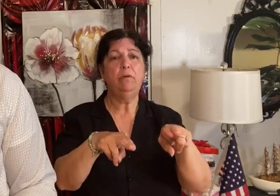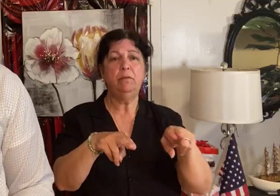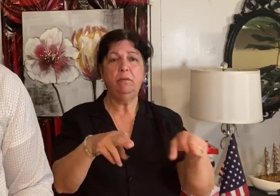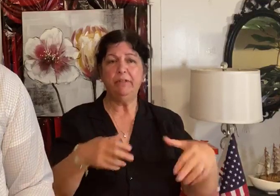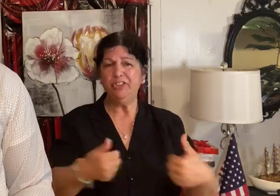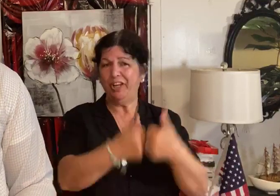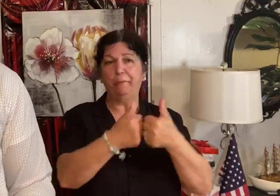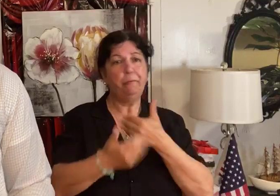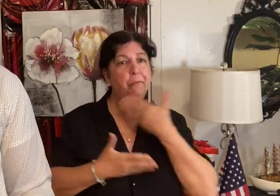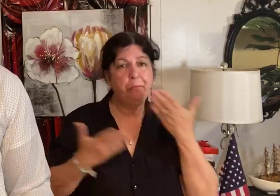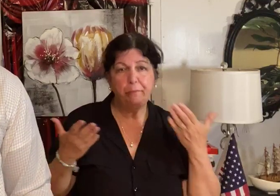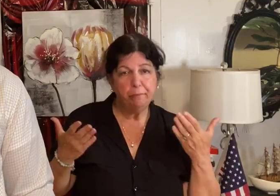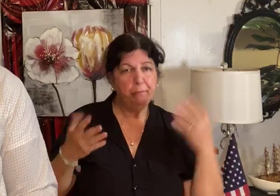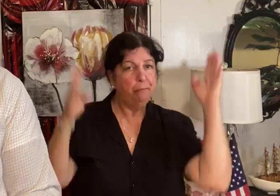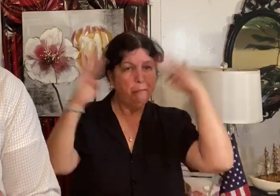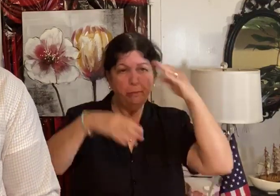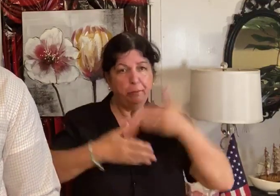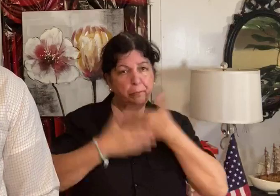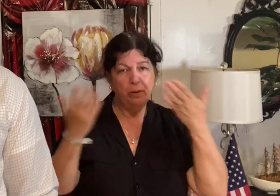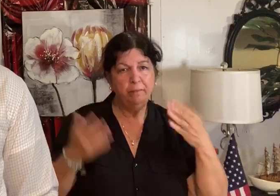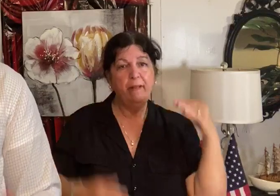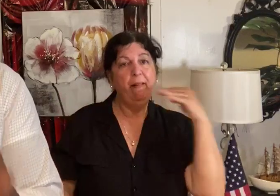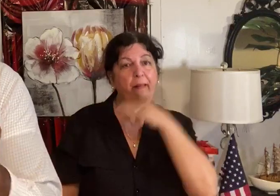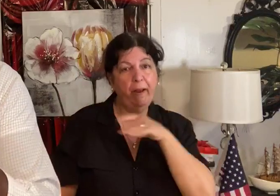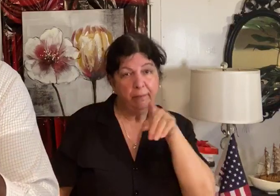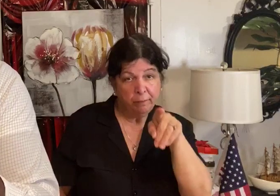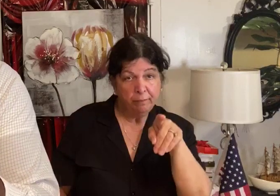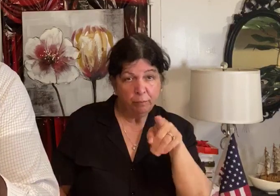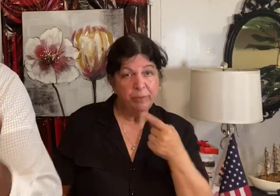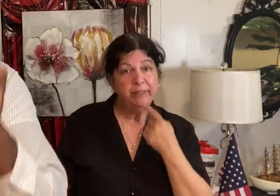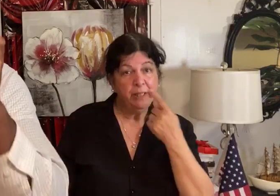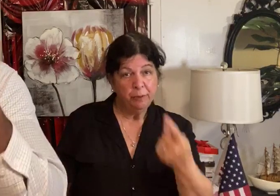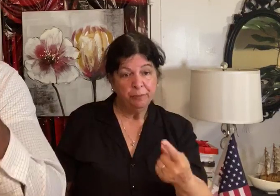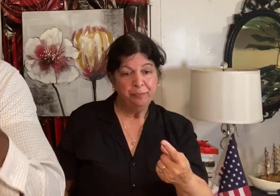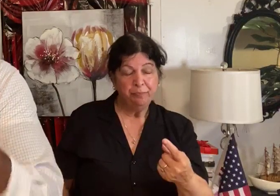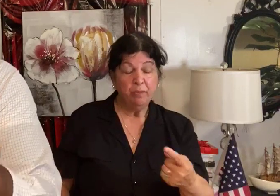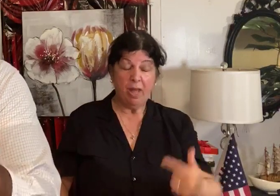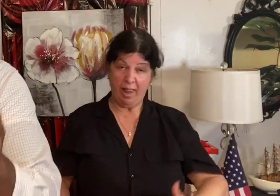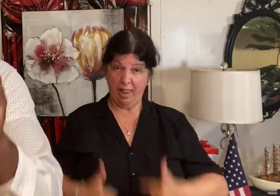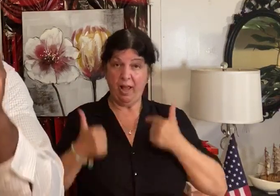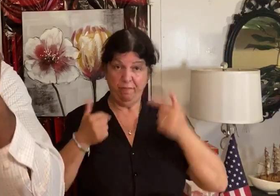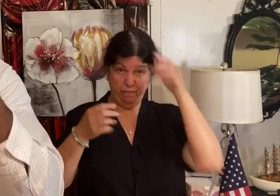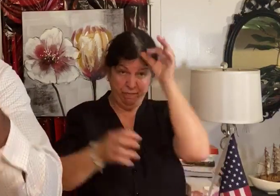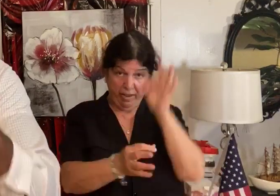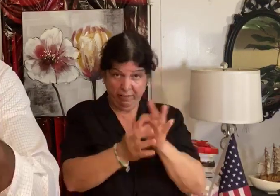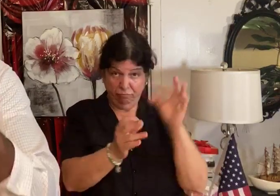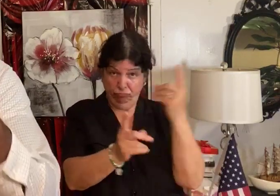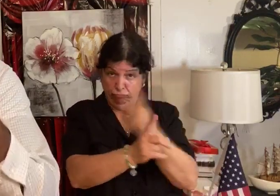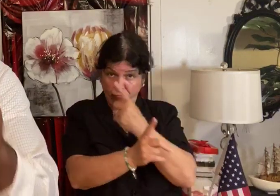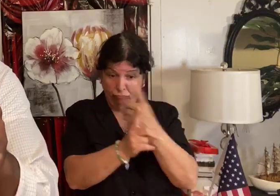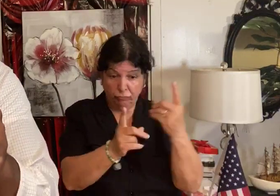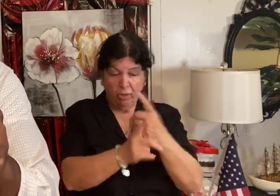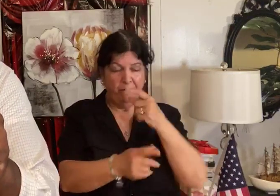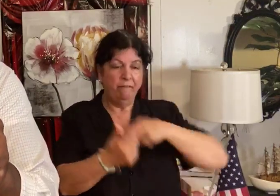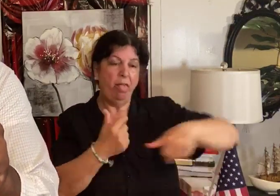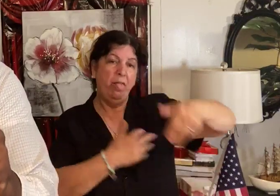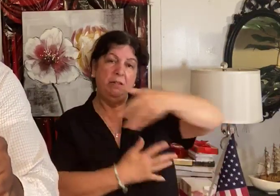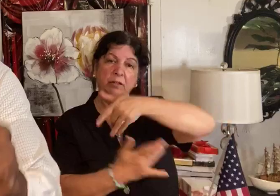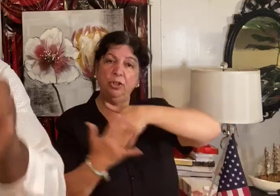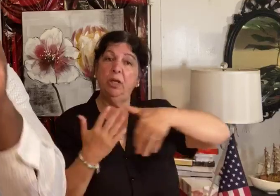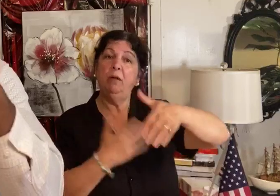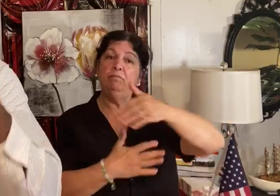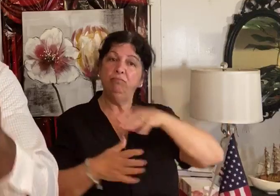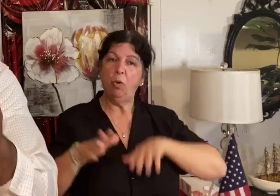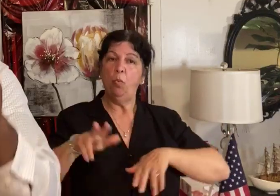and difficulty and tribulation, they told you a lie. I will tell you this, the life of faith, the life of fellowshipping and walking with Jesus